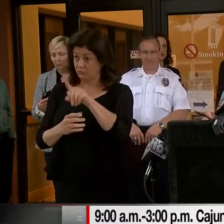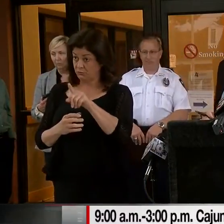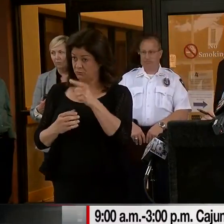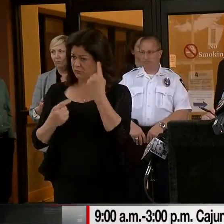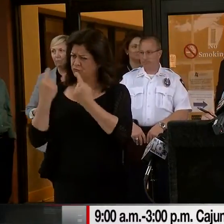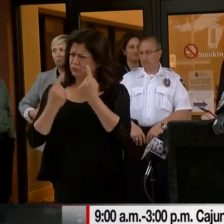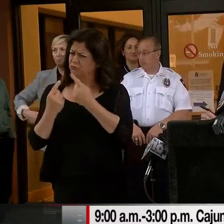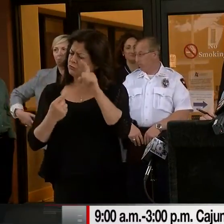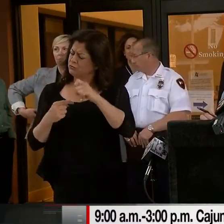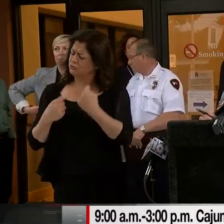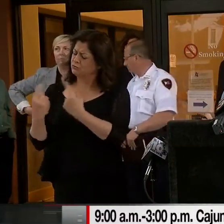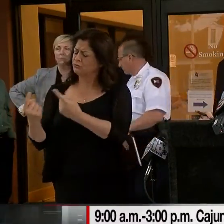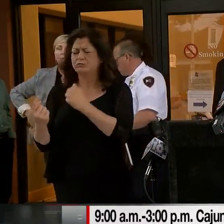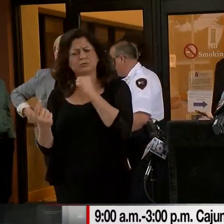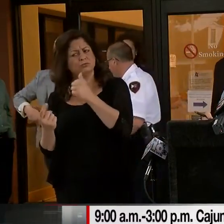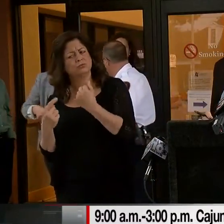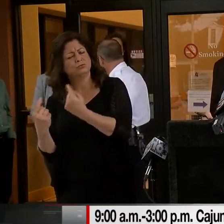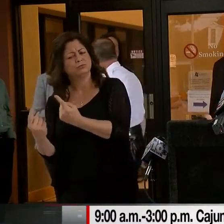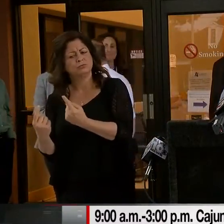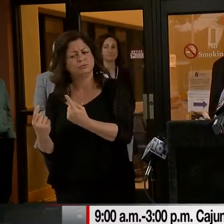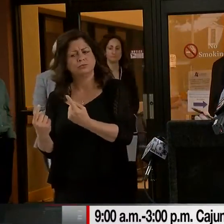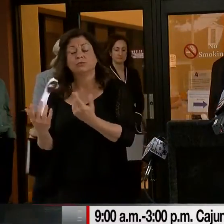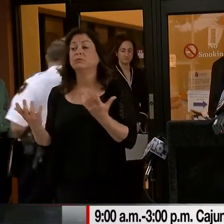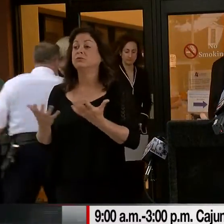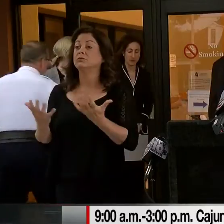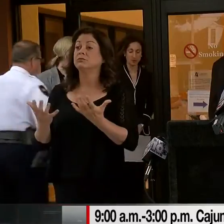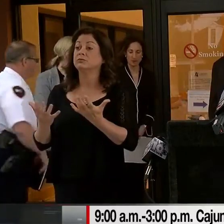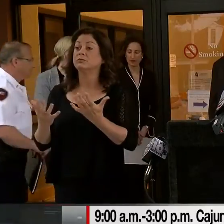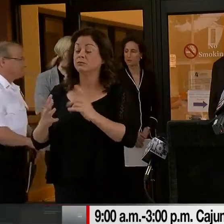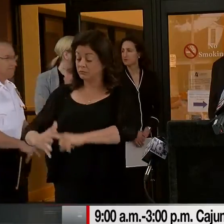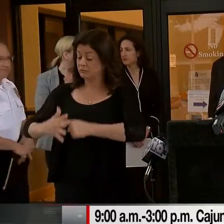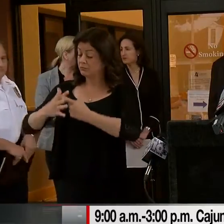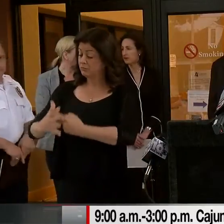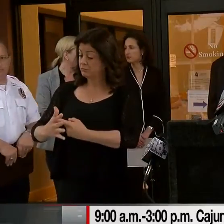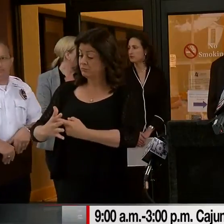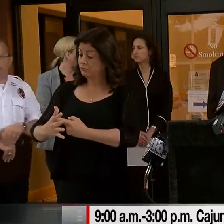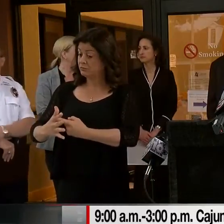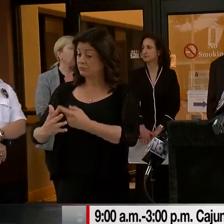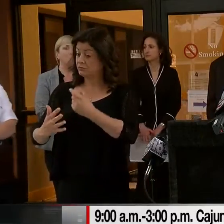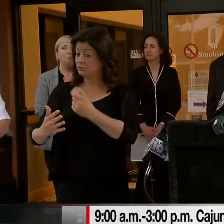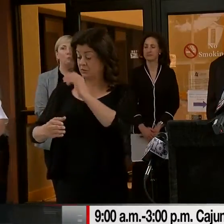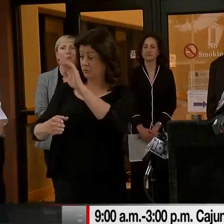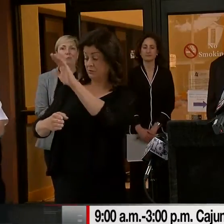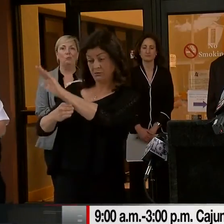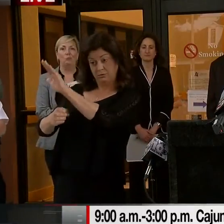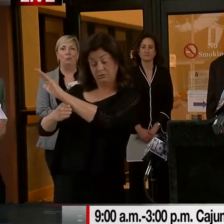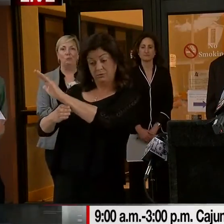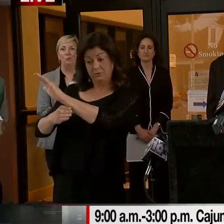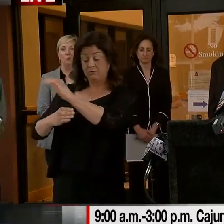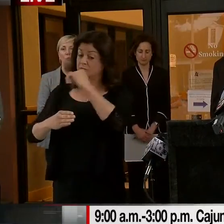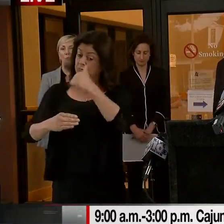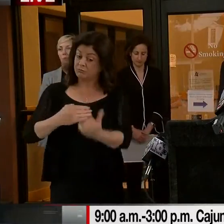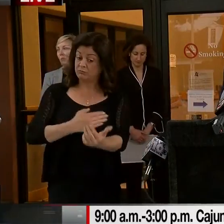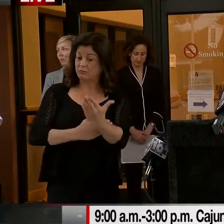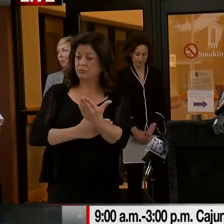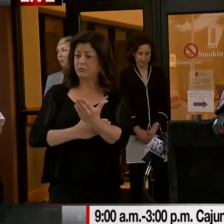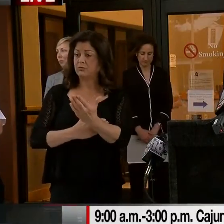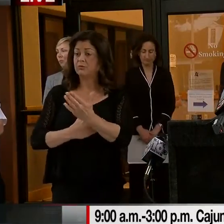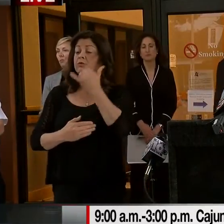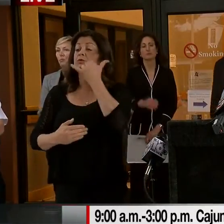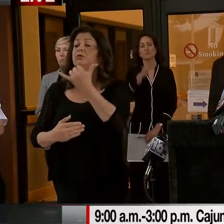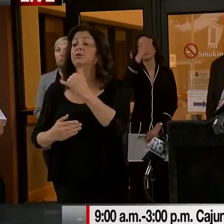should go, beginning either later this afternoon or early tomorrow morning, they can dial 311 and press 1 to speak